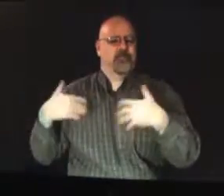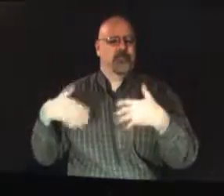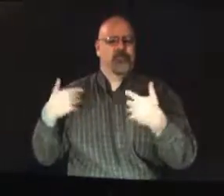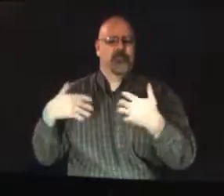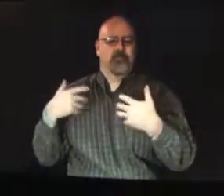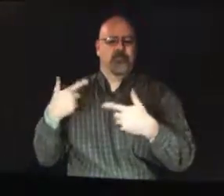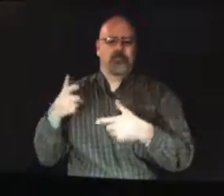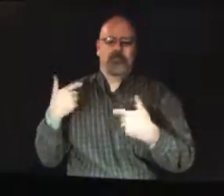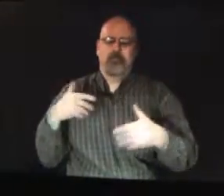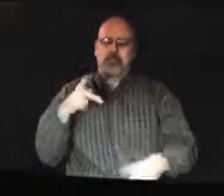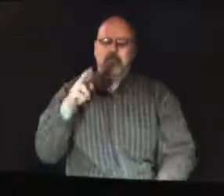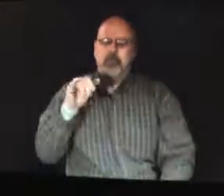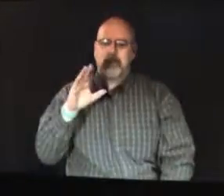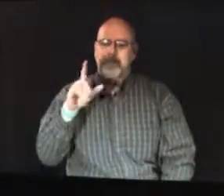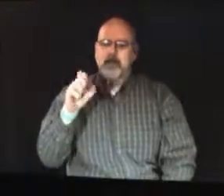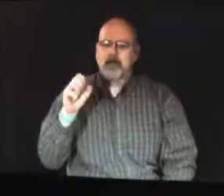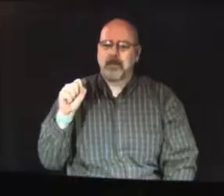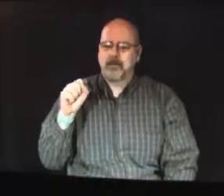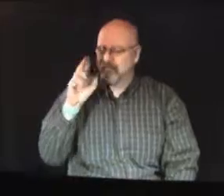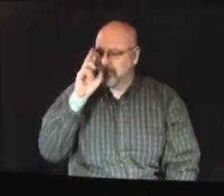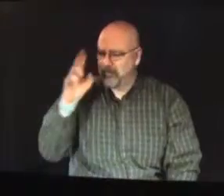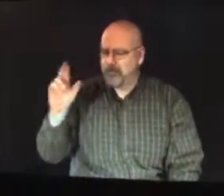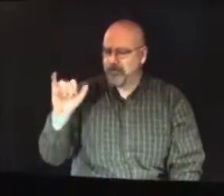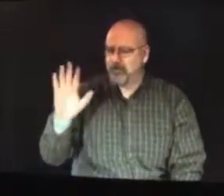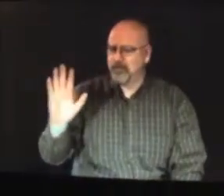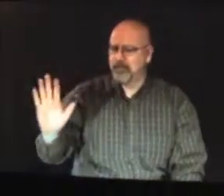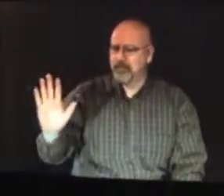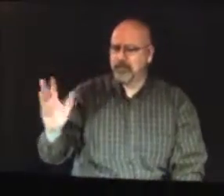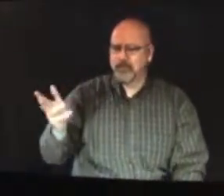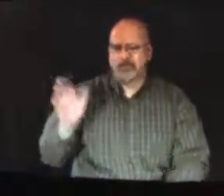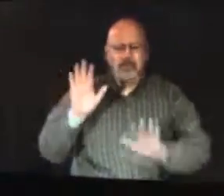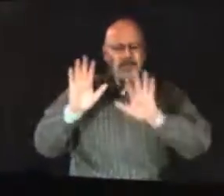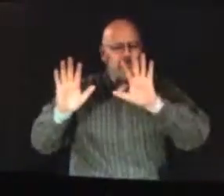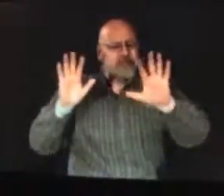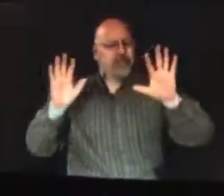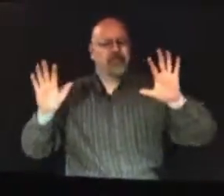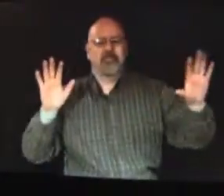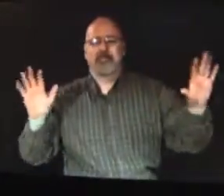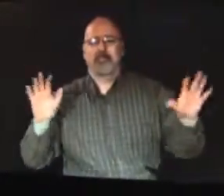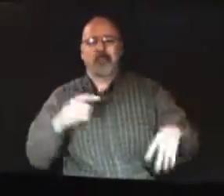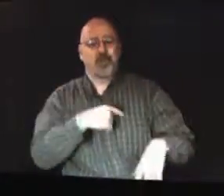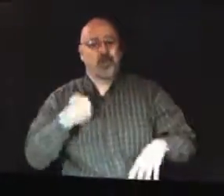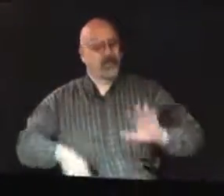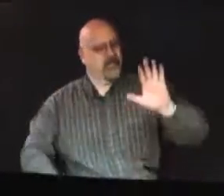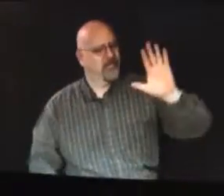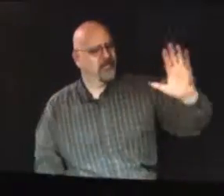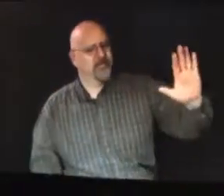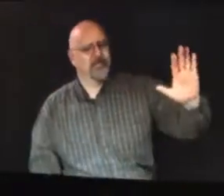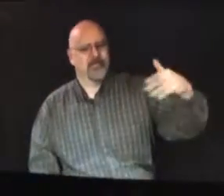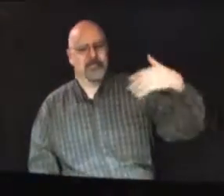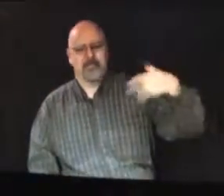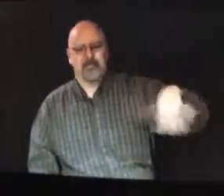issues, and it is a little complex. But we should always respect everybody's